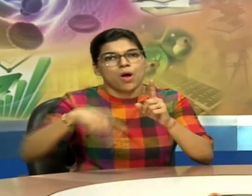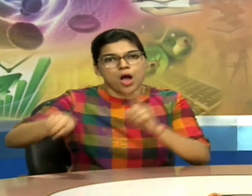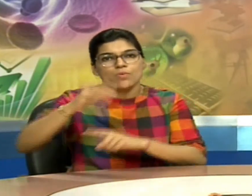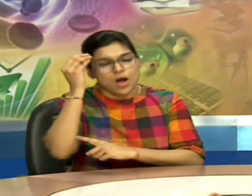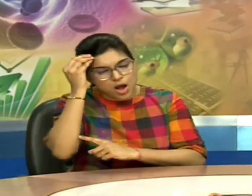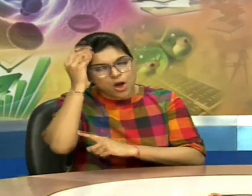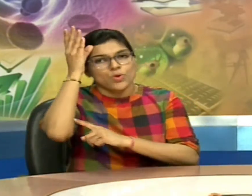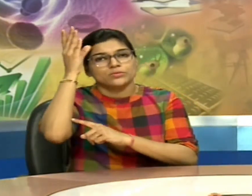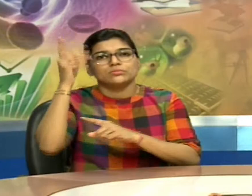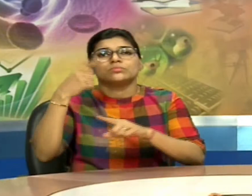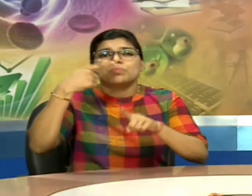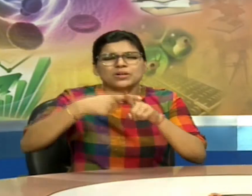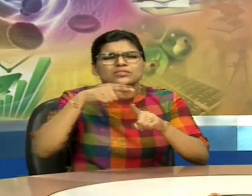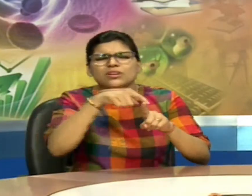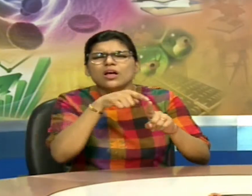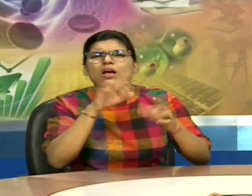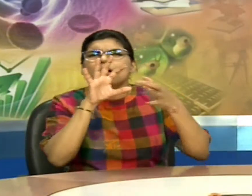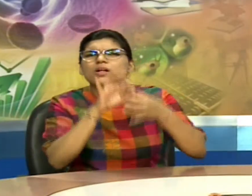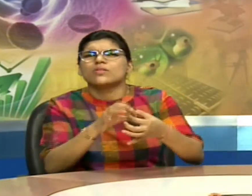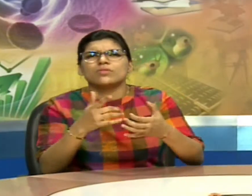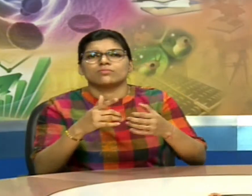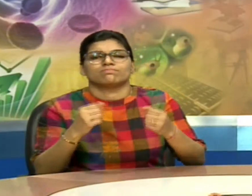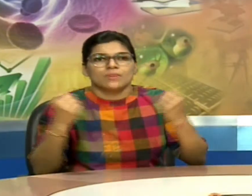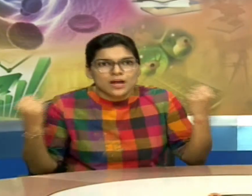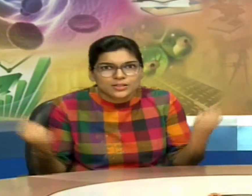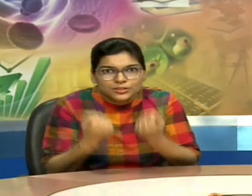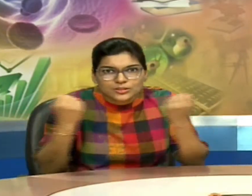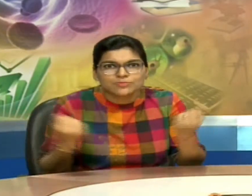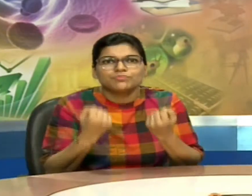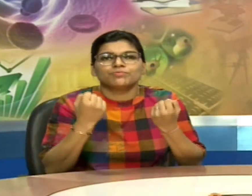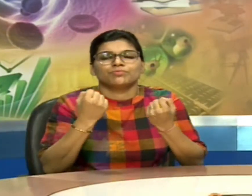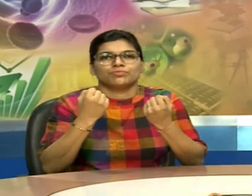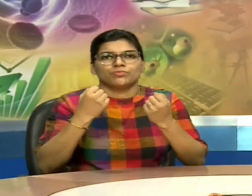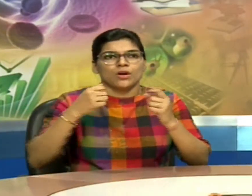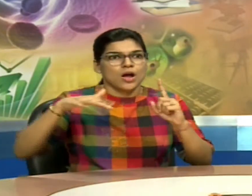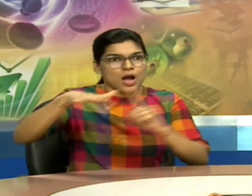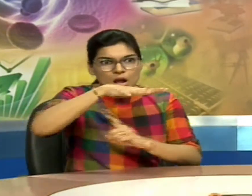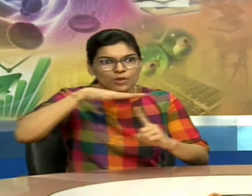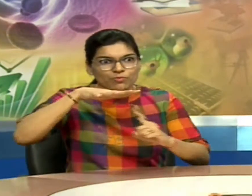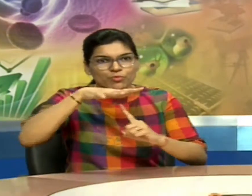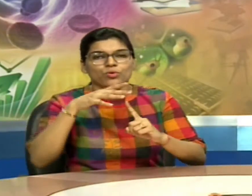at a place, Stockholm Conference on Human Environment,